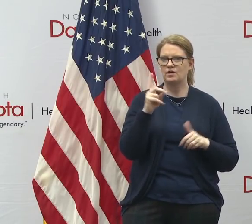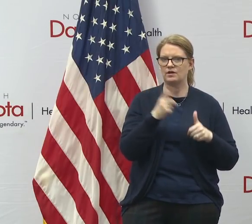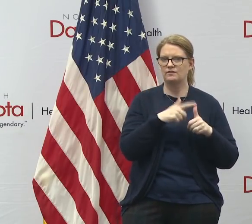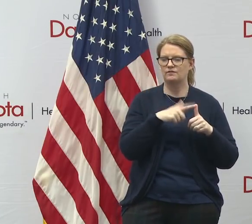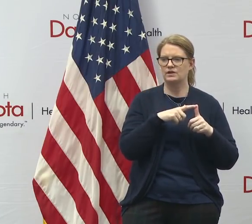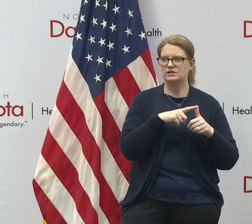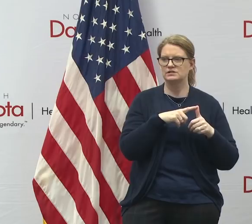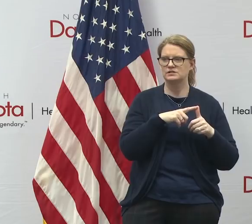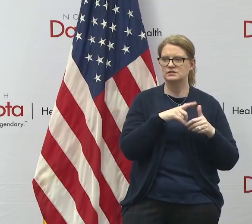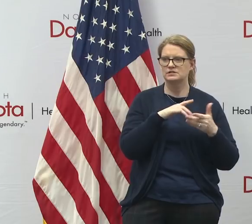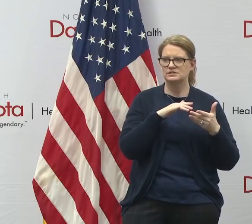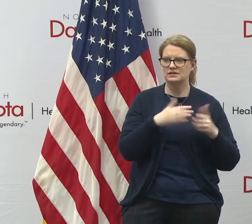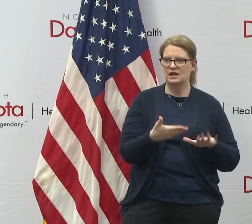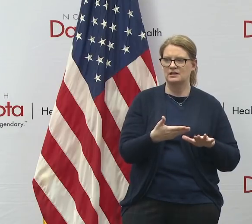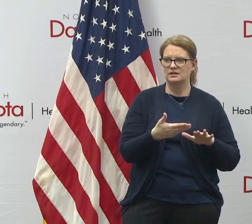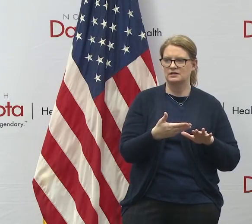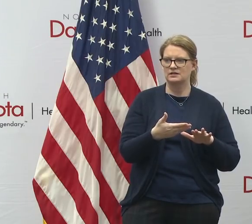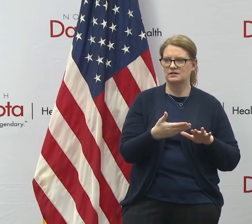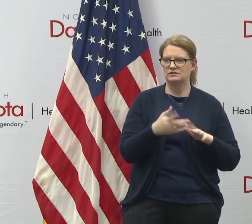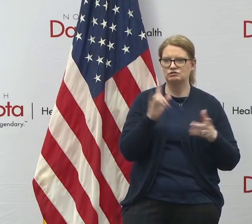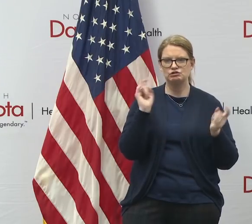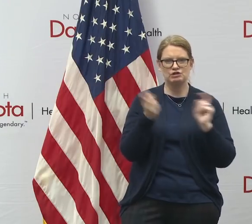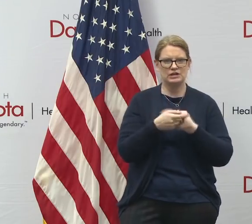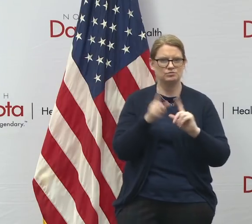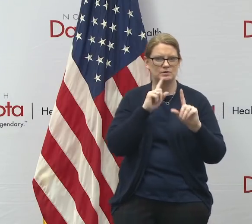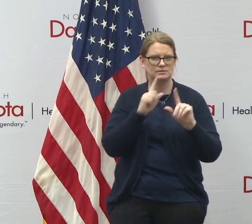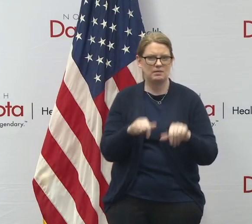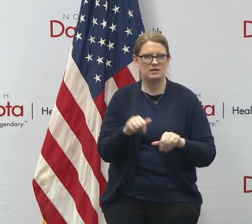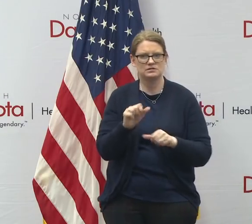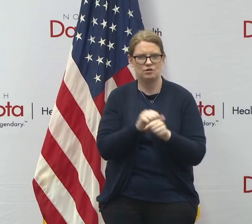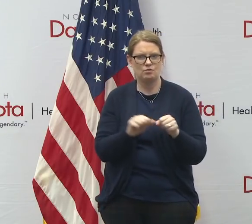our tactics in responding to COVID-19?